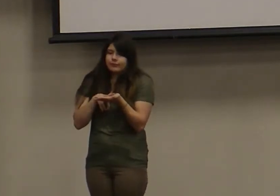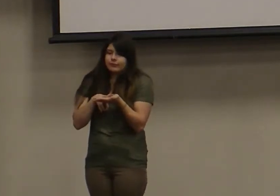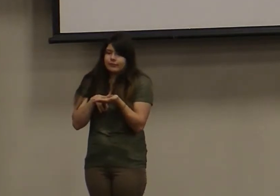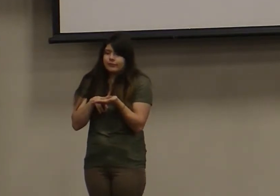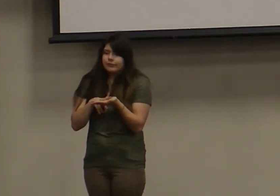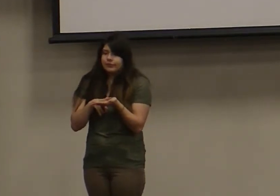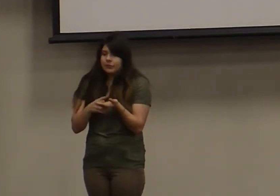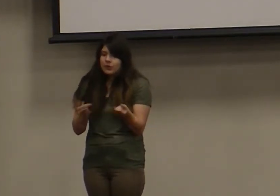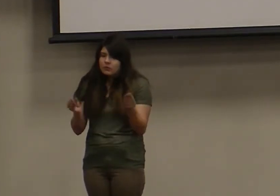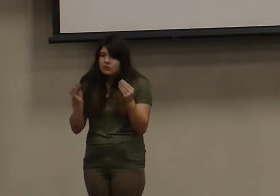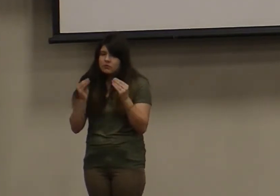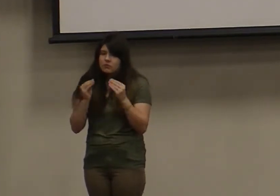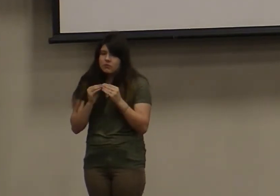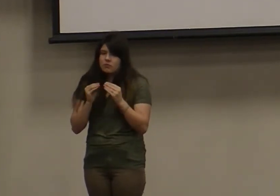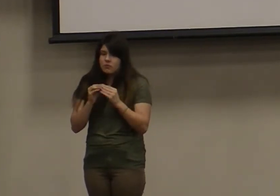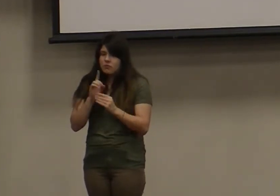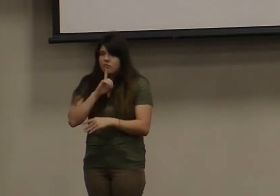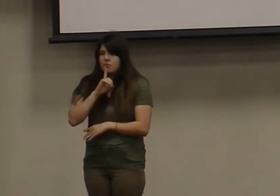It was much more serene.